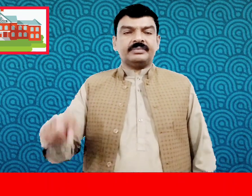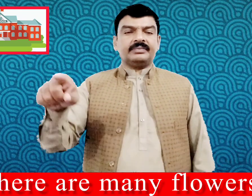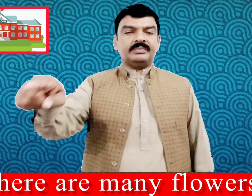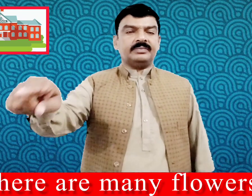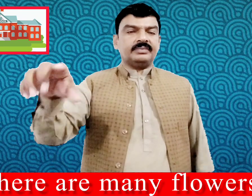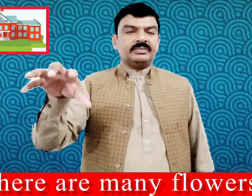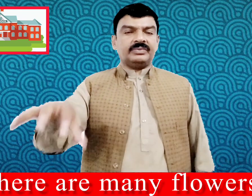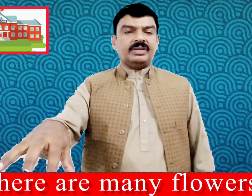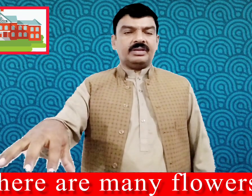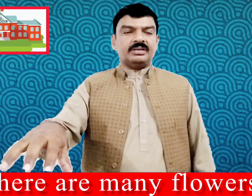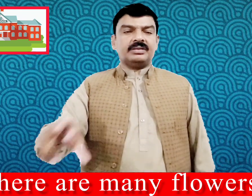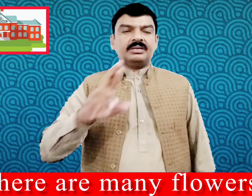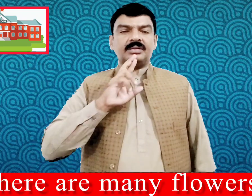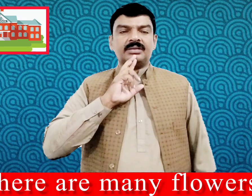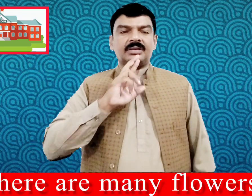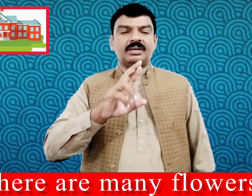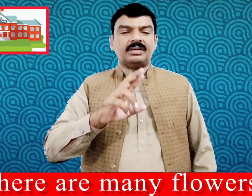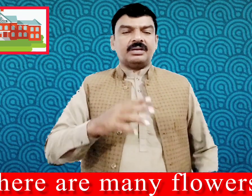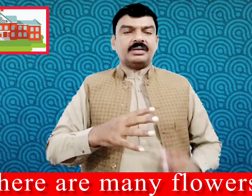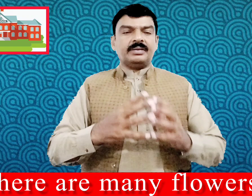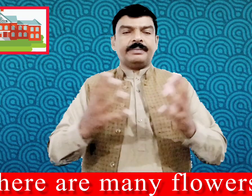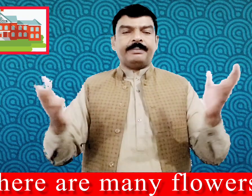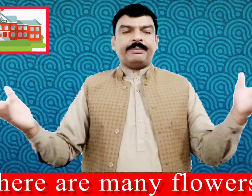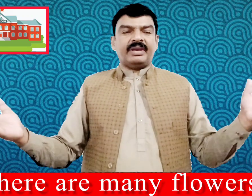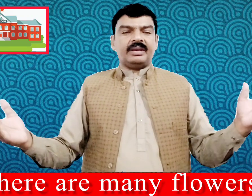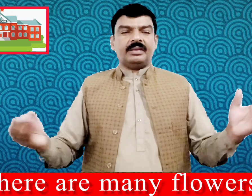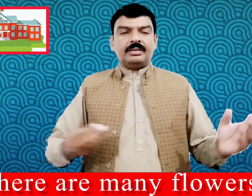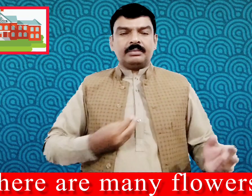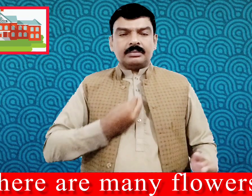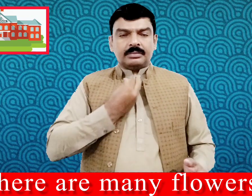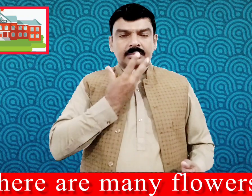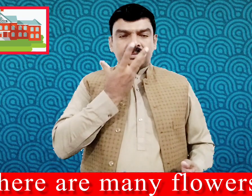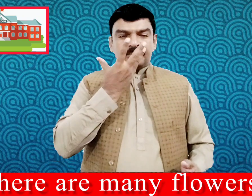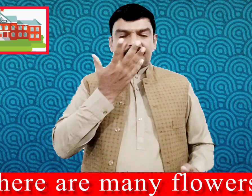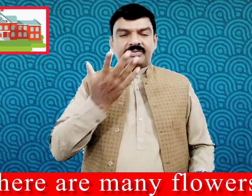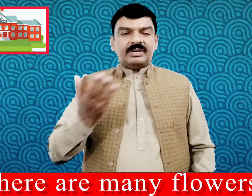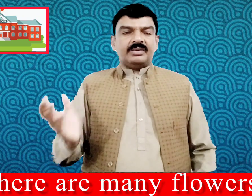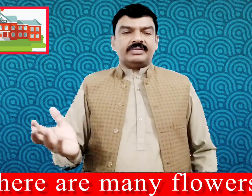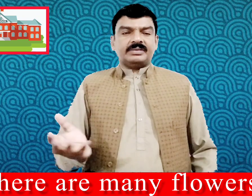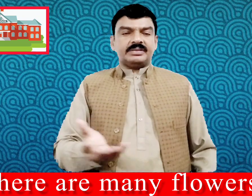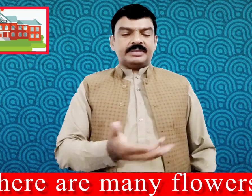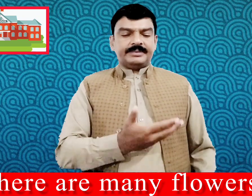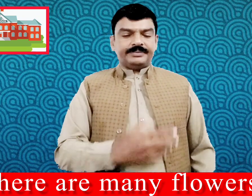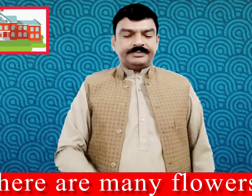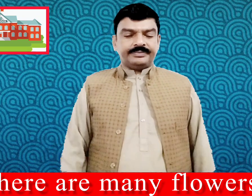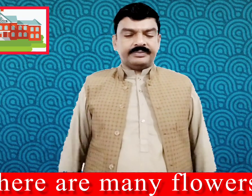There are many flowers.